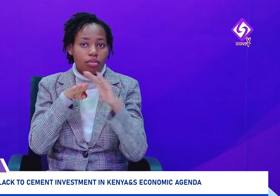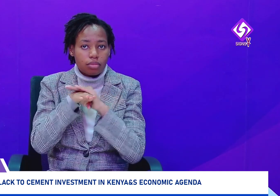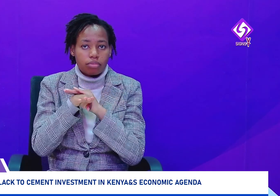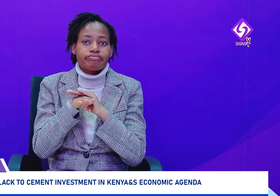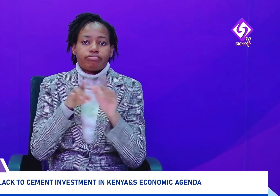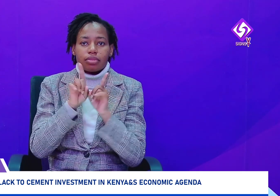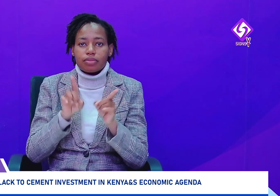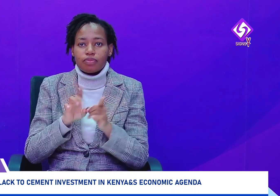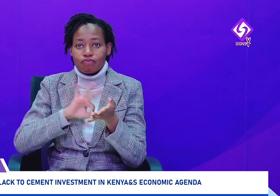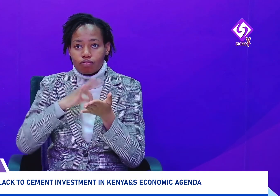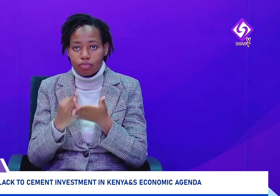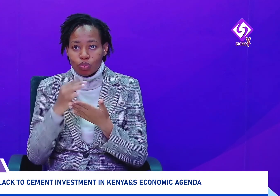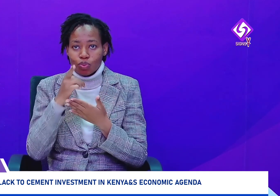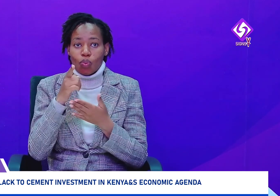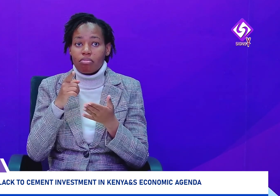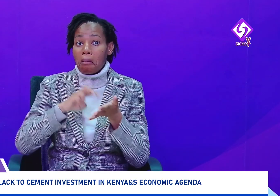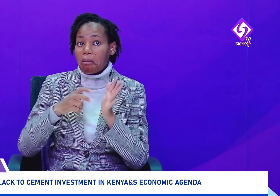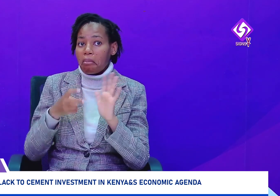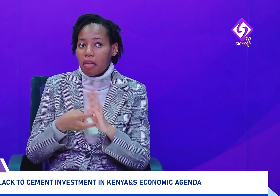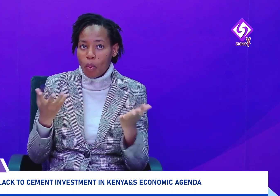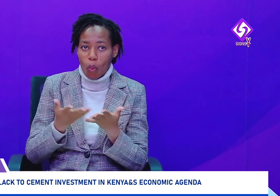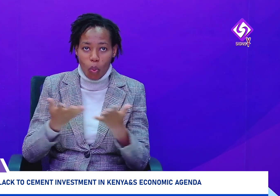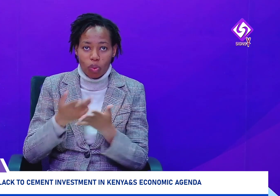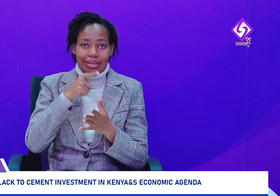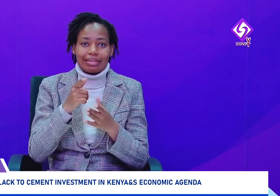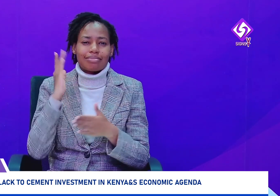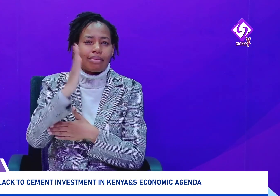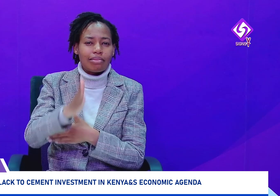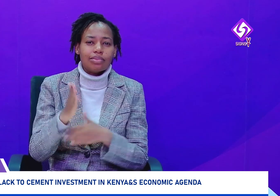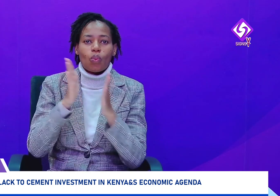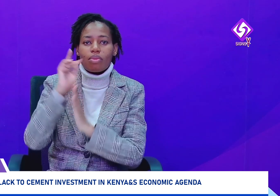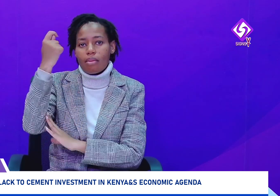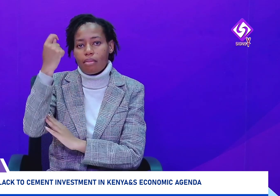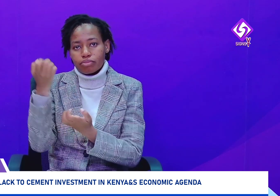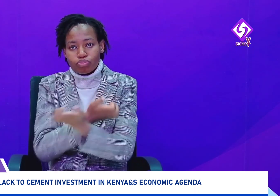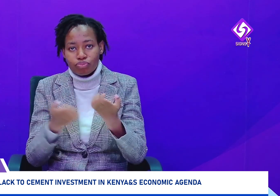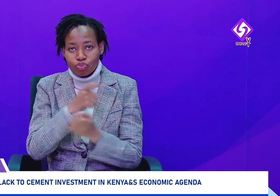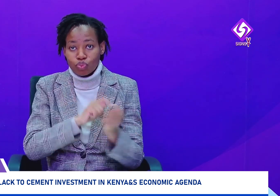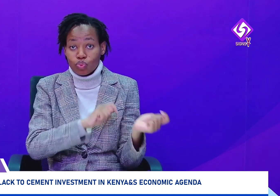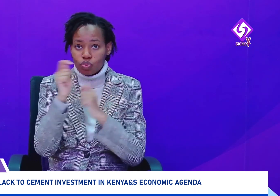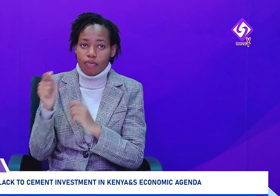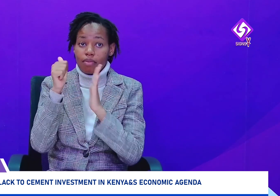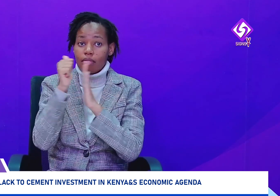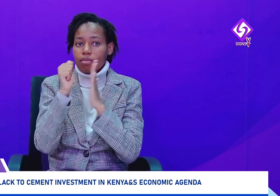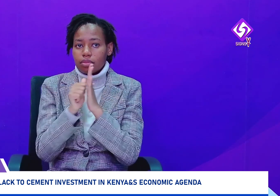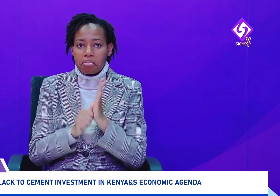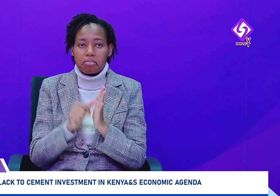The strategic meeting centered on deepening collaboration in sustainable development, private